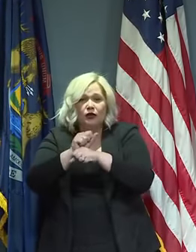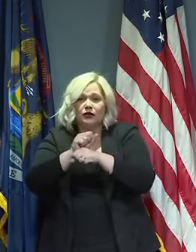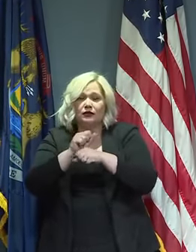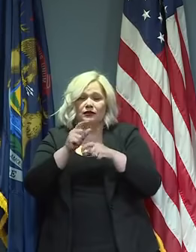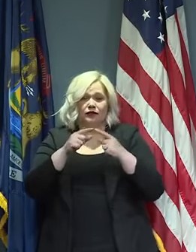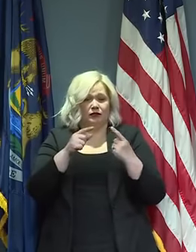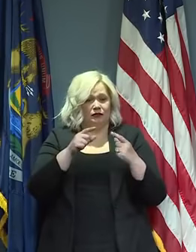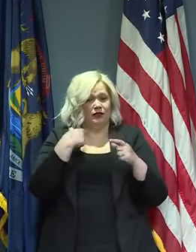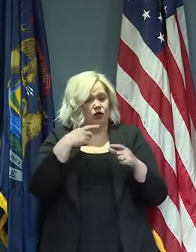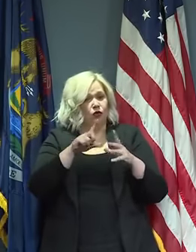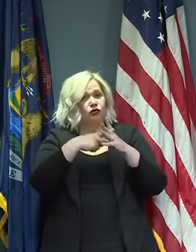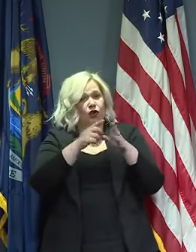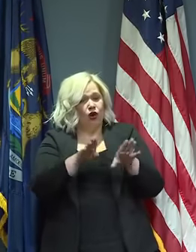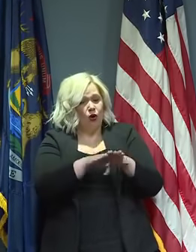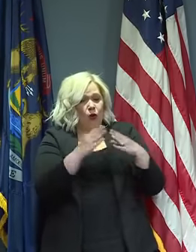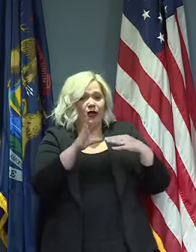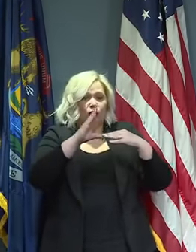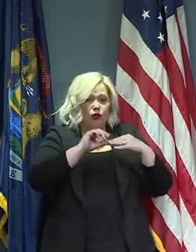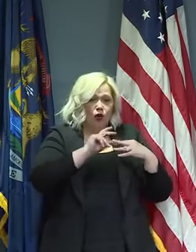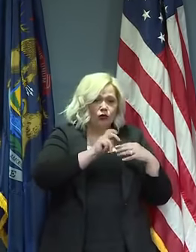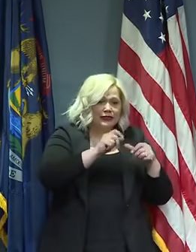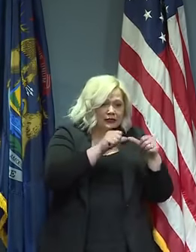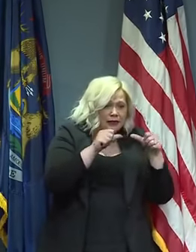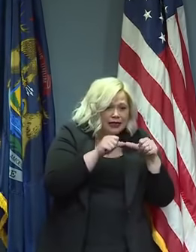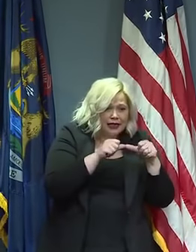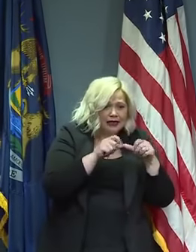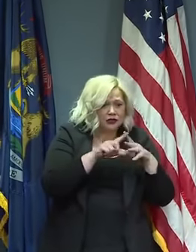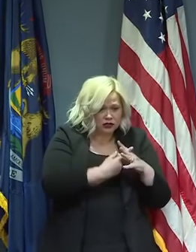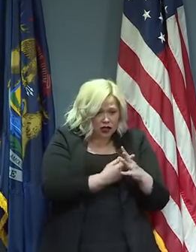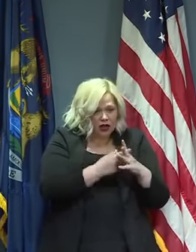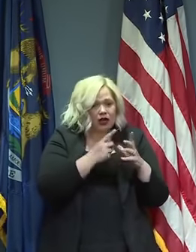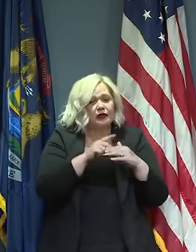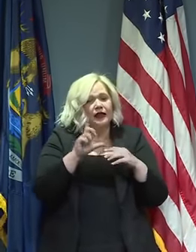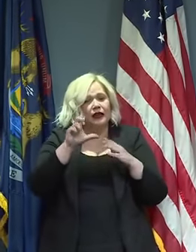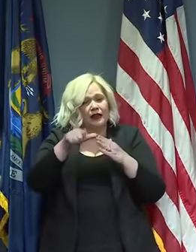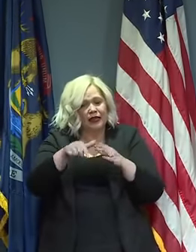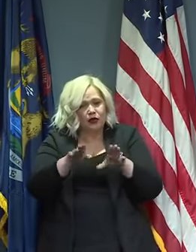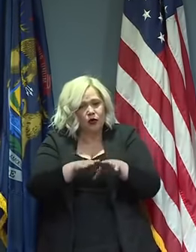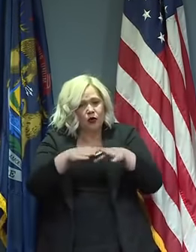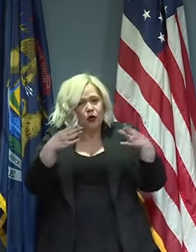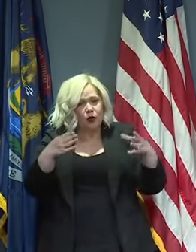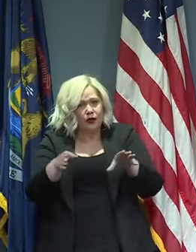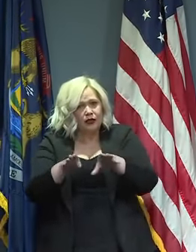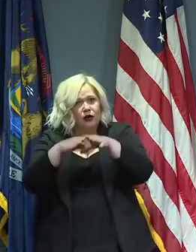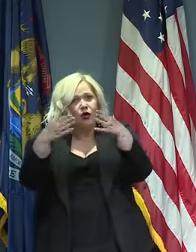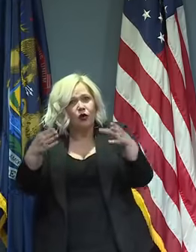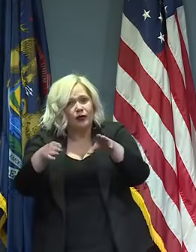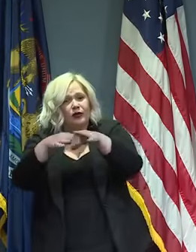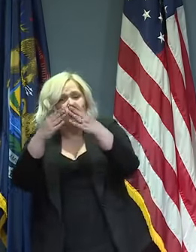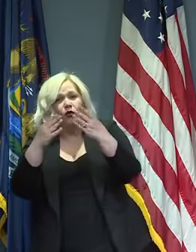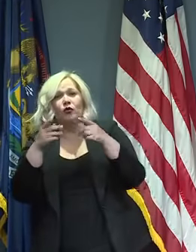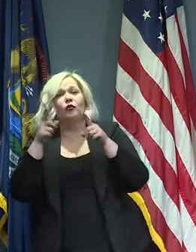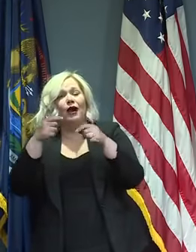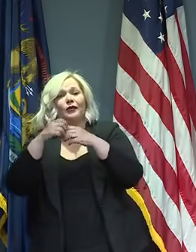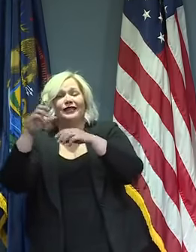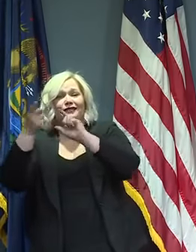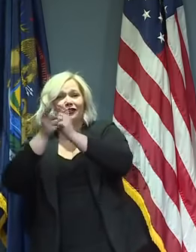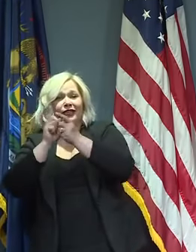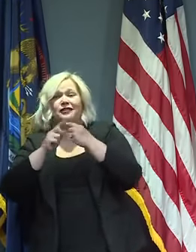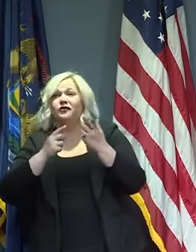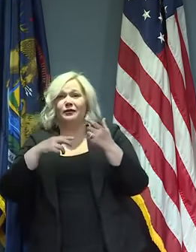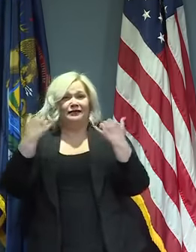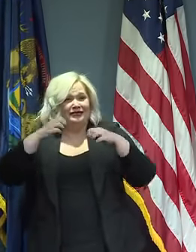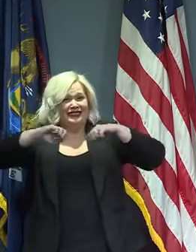risk work to higher risk workplaces over time, as we progress from the urgent phase to the